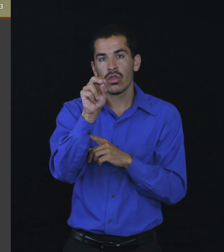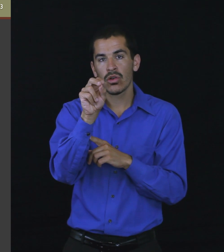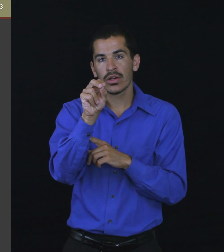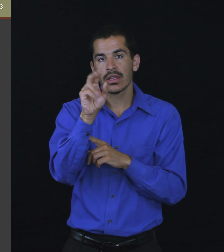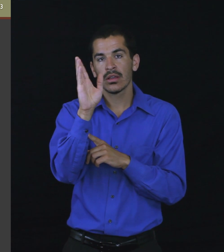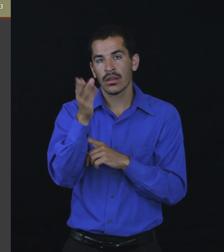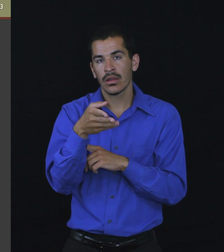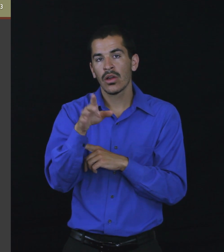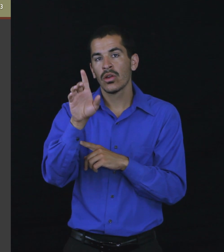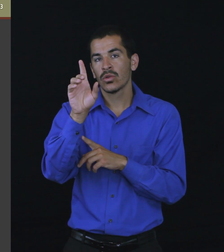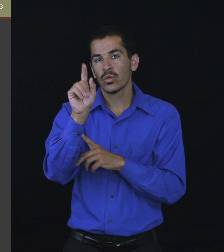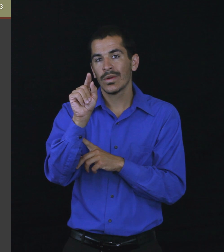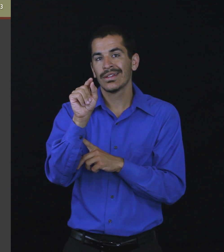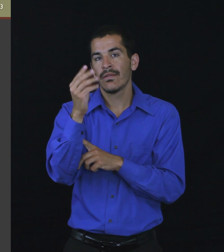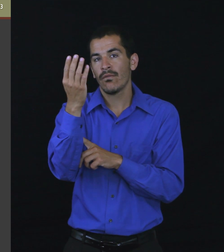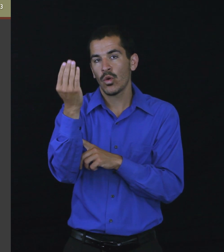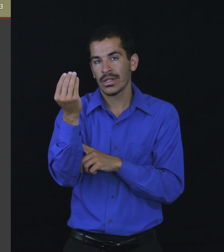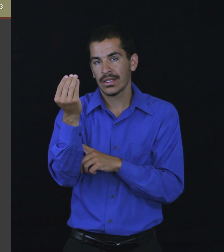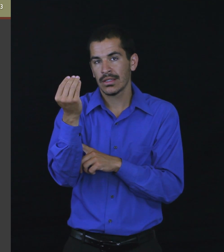6/30/2014.